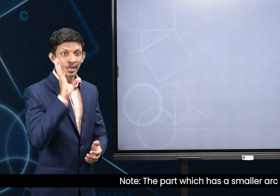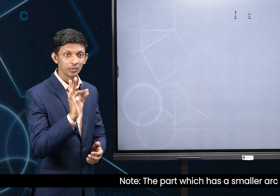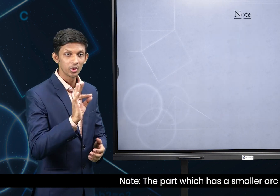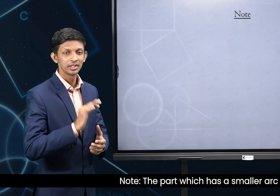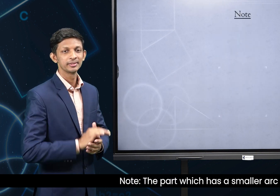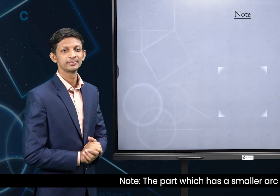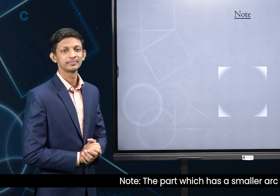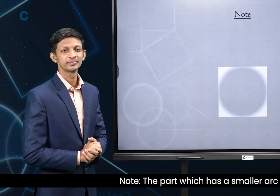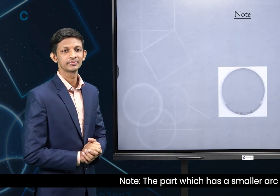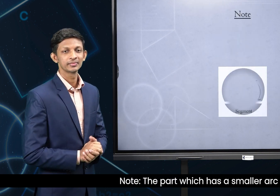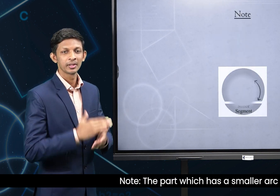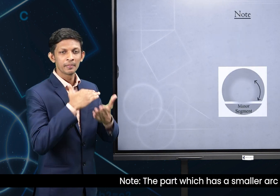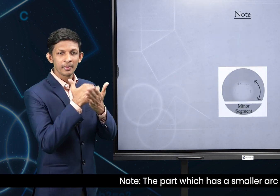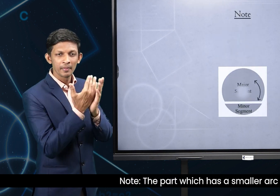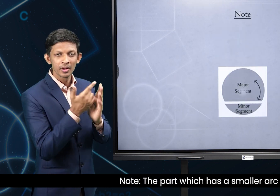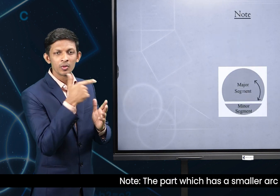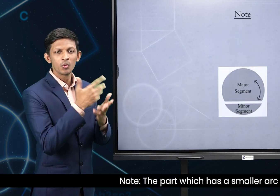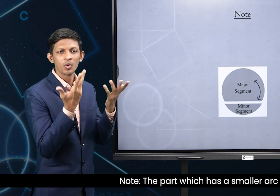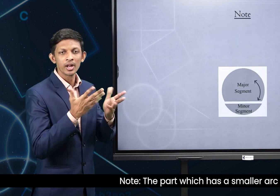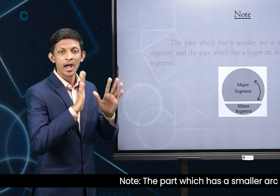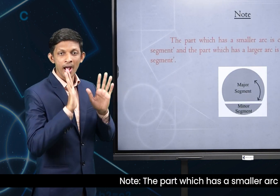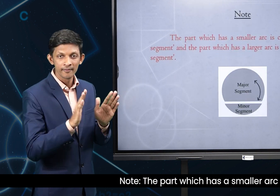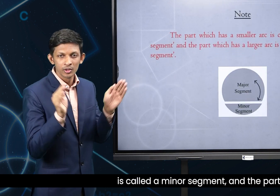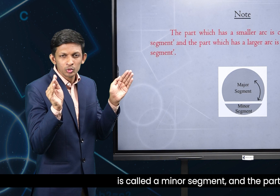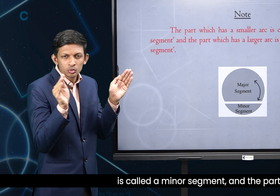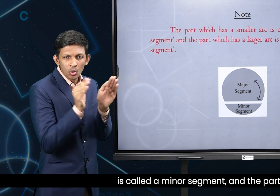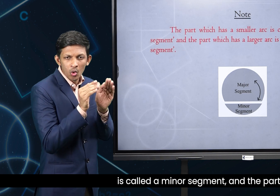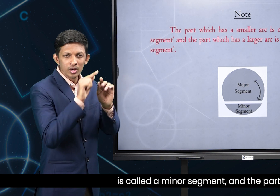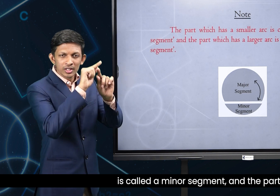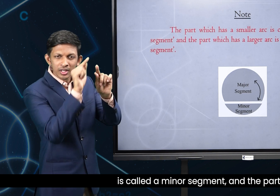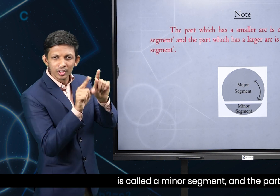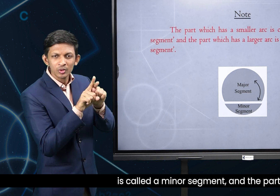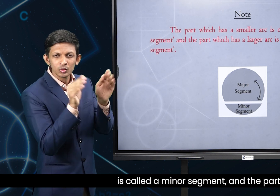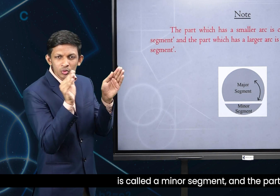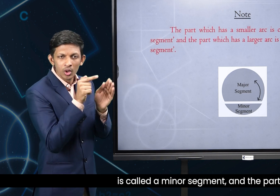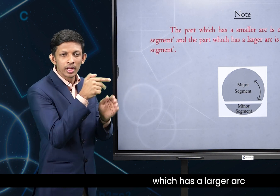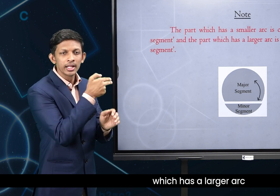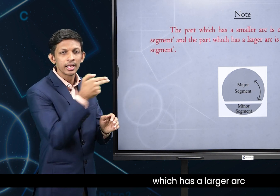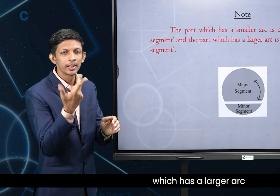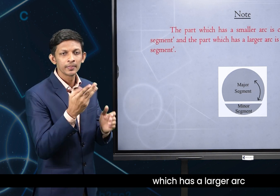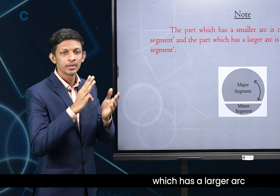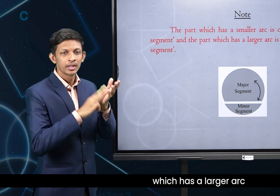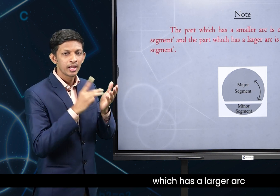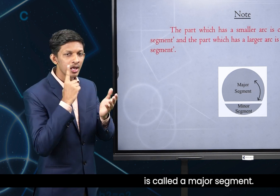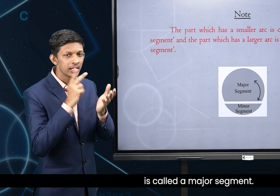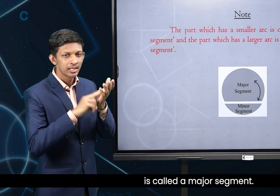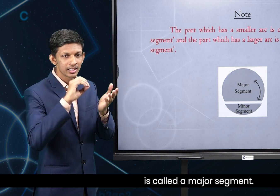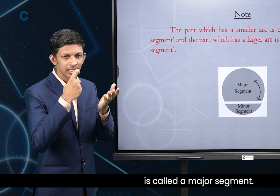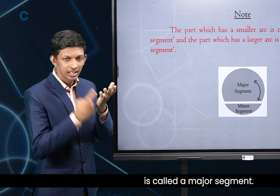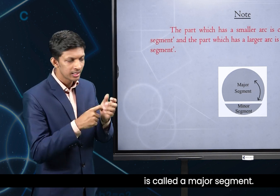Note: the part which has a smaller arc is called the minor segment and the part which has a larger arc is called the major